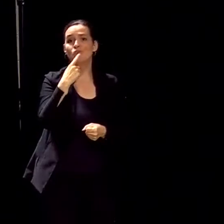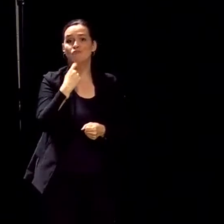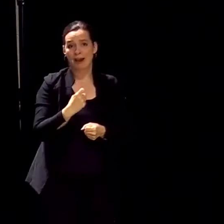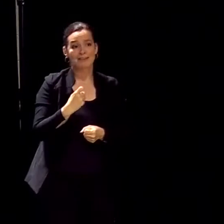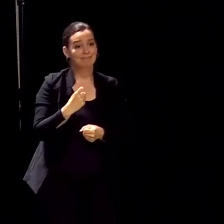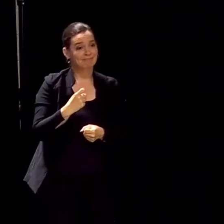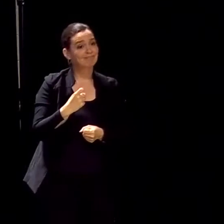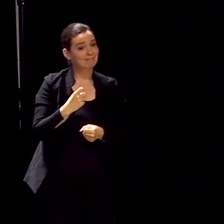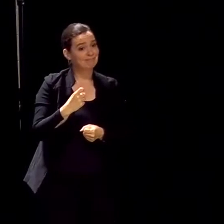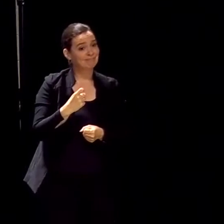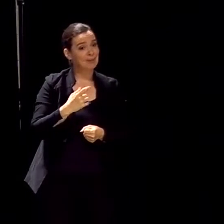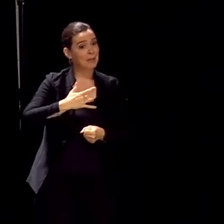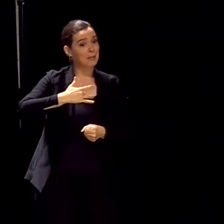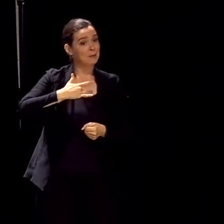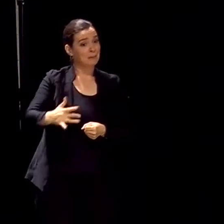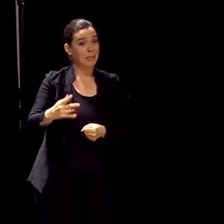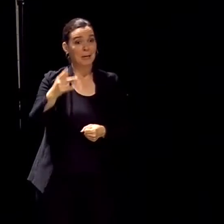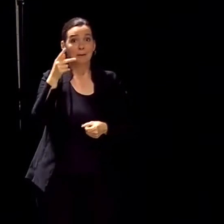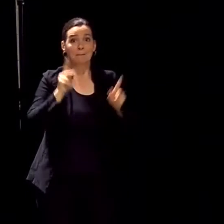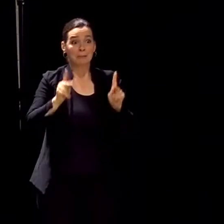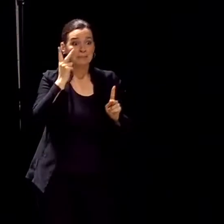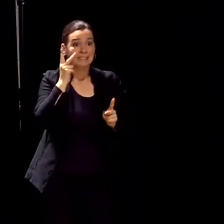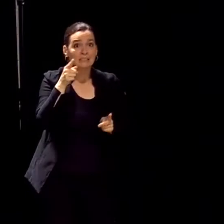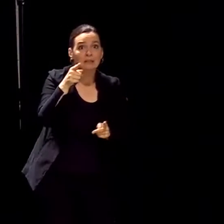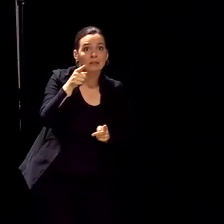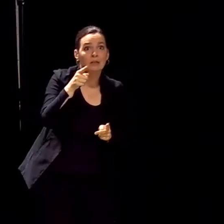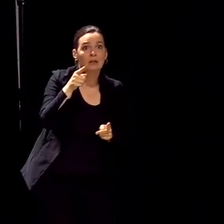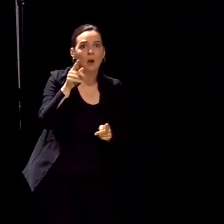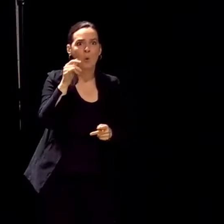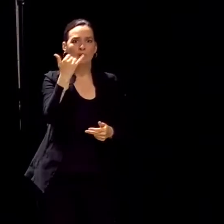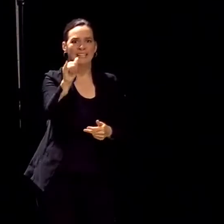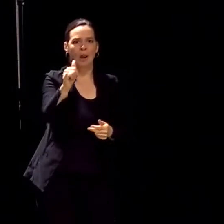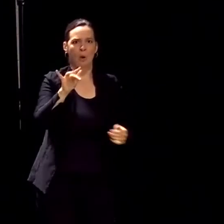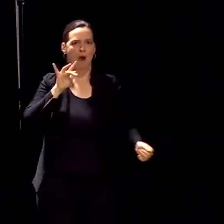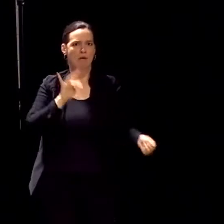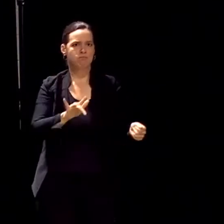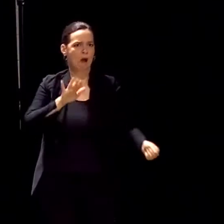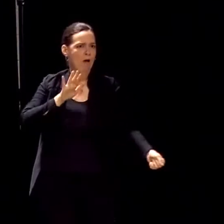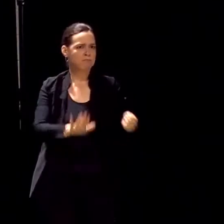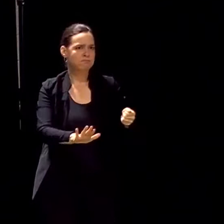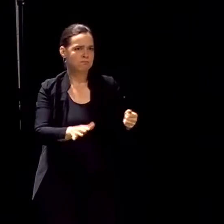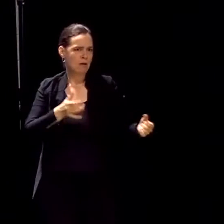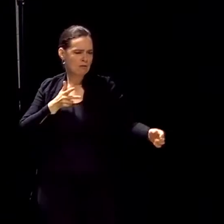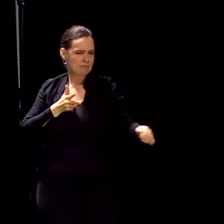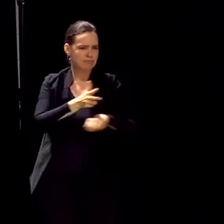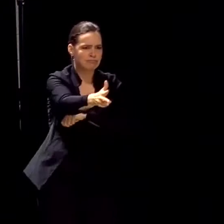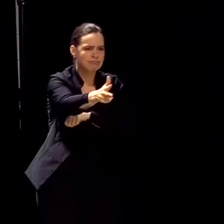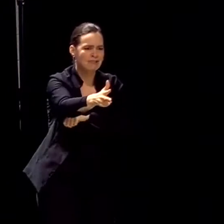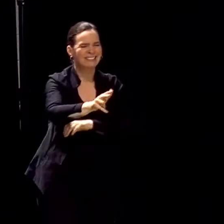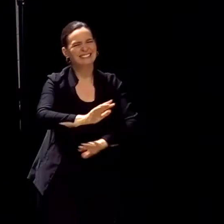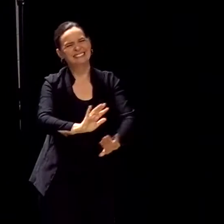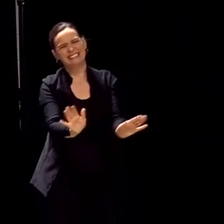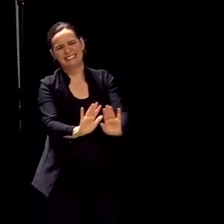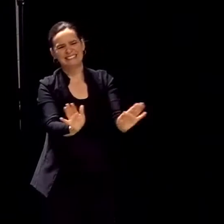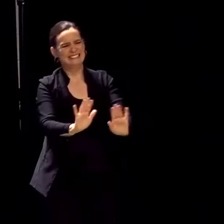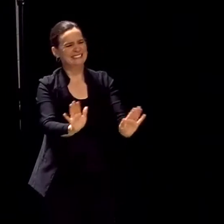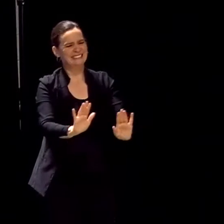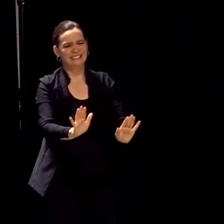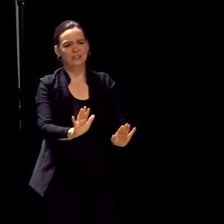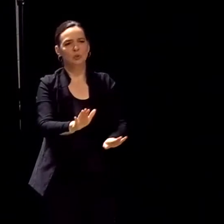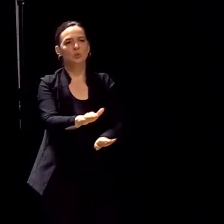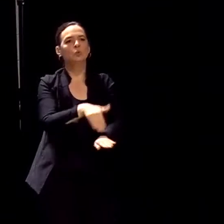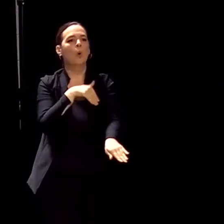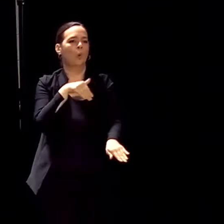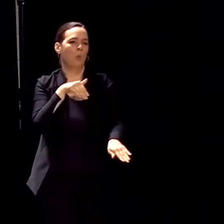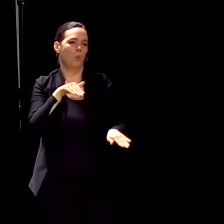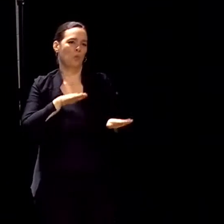We need to slow down a little bit. And if we do that, it should slow down some of the spread here. But if I want to drive to